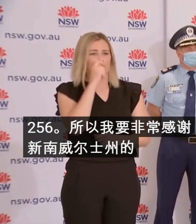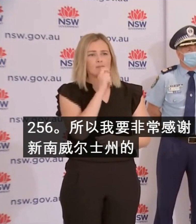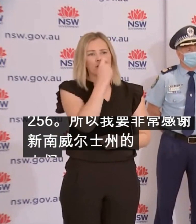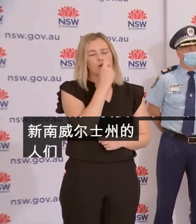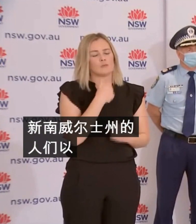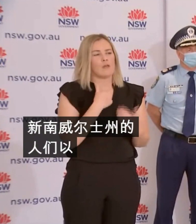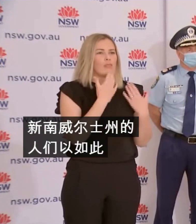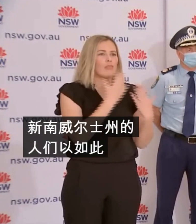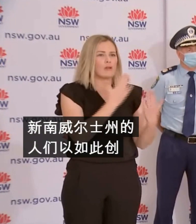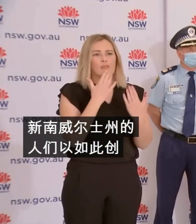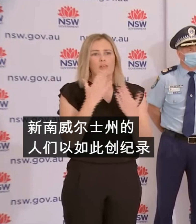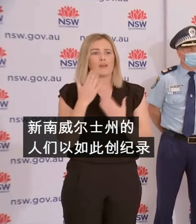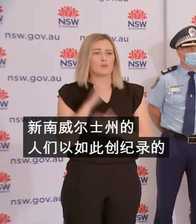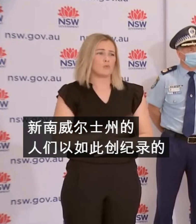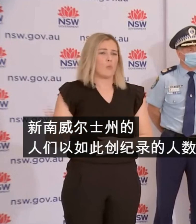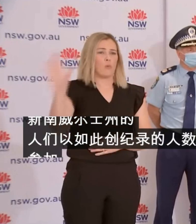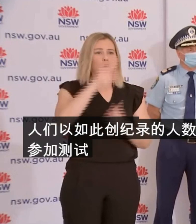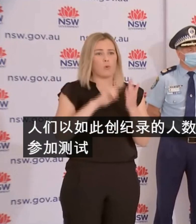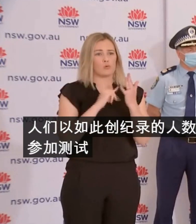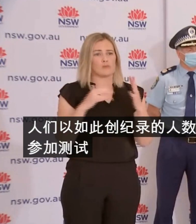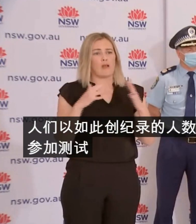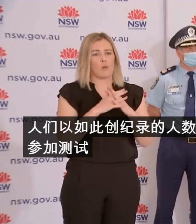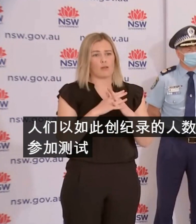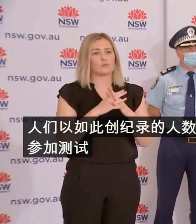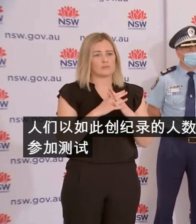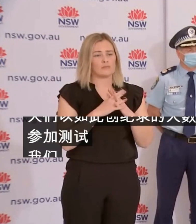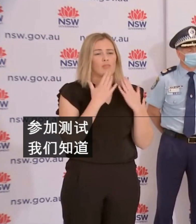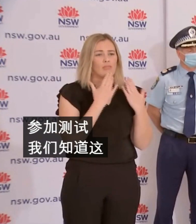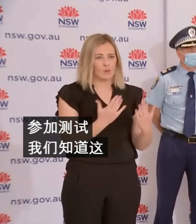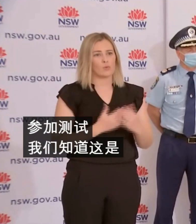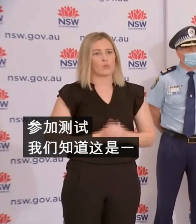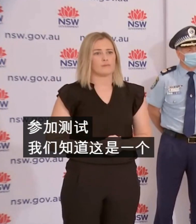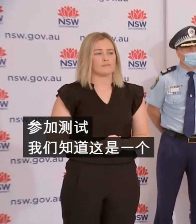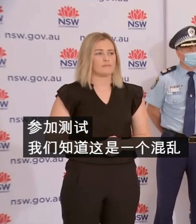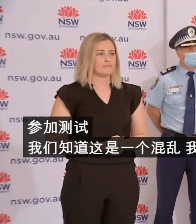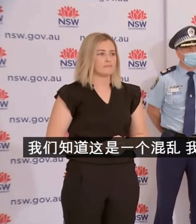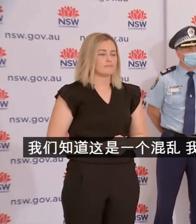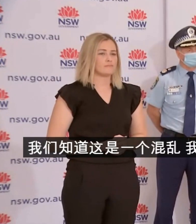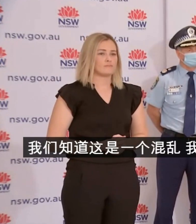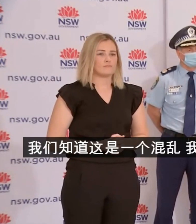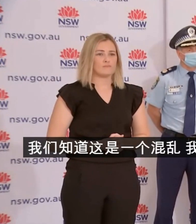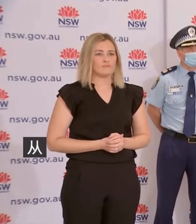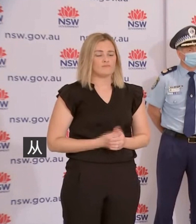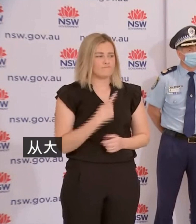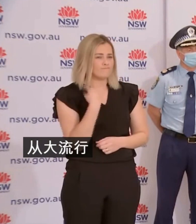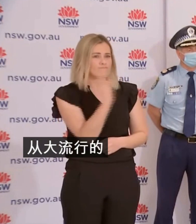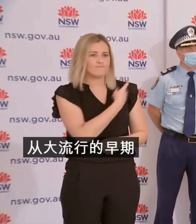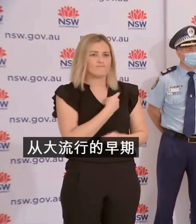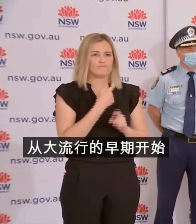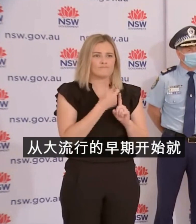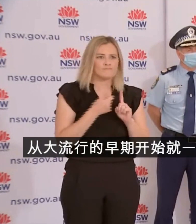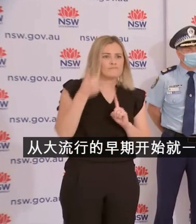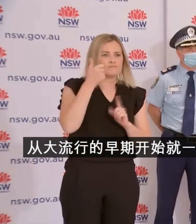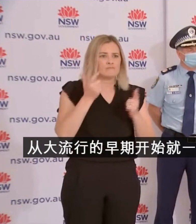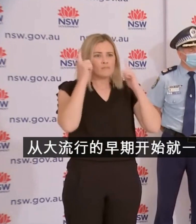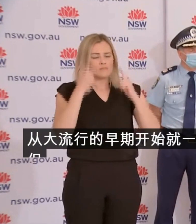South Wales for turning out in such record numbers to get tested. We know that that's a message that we've been giving since very early